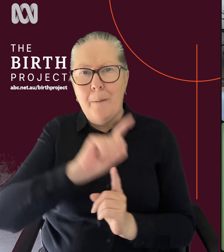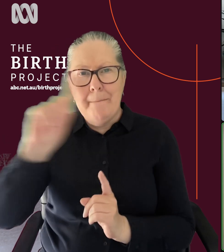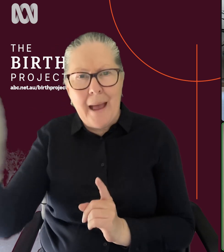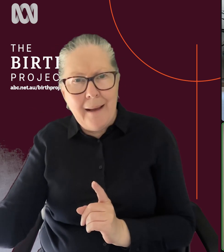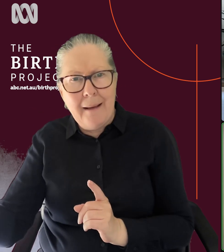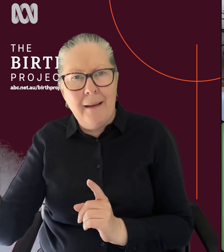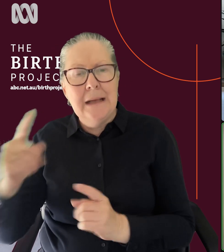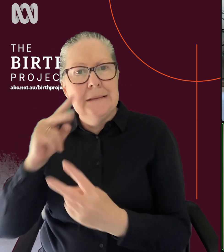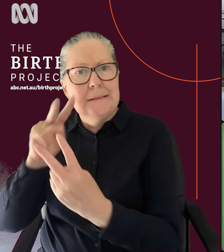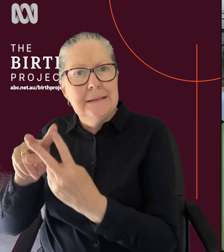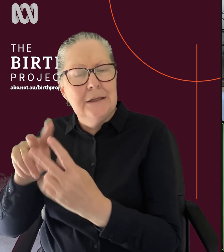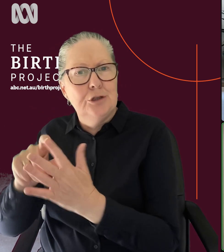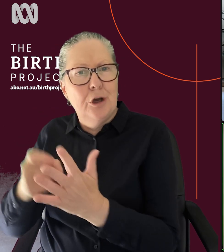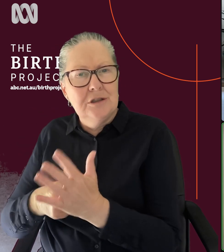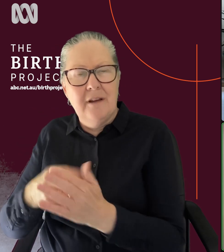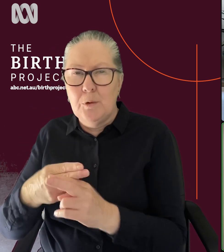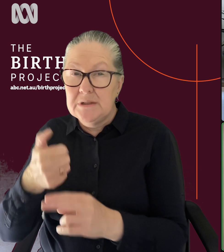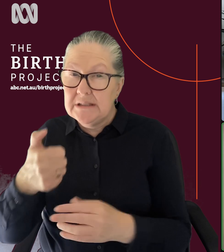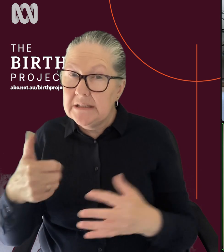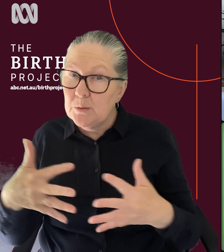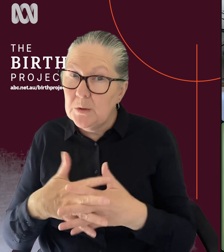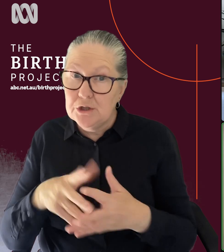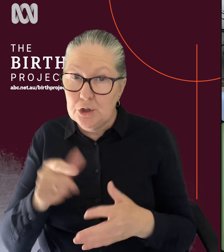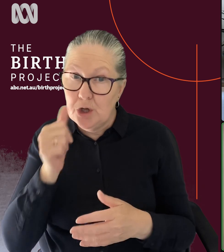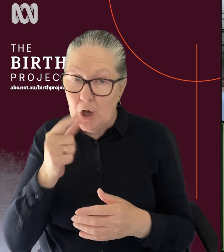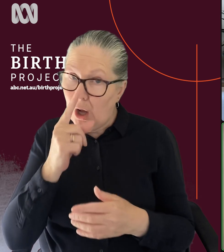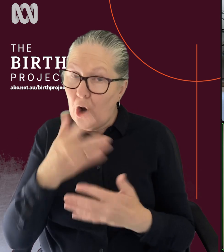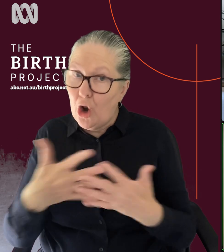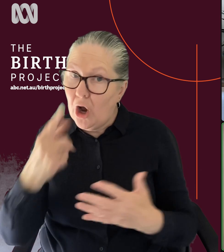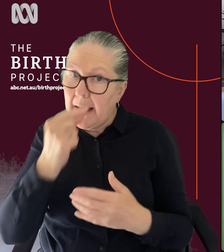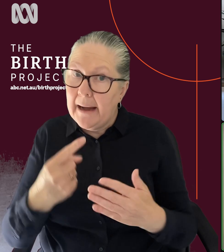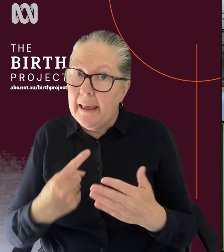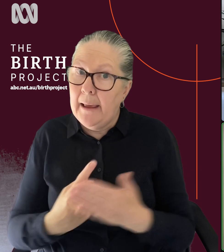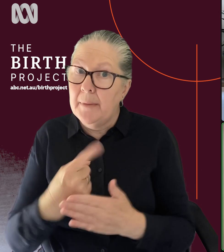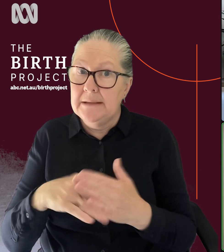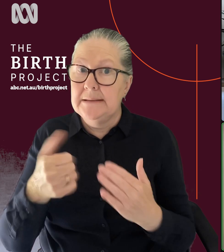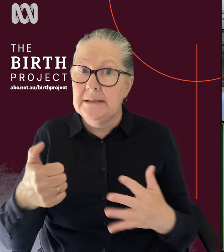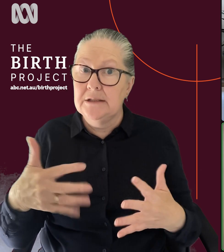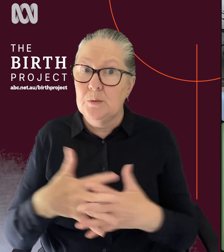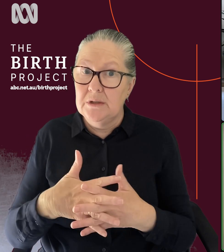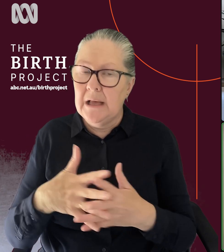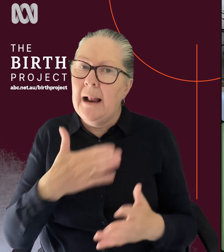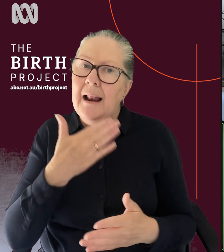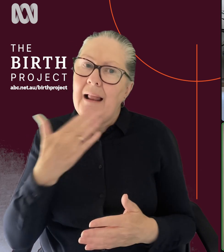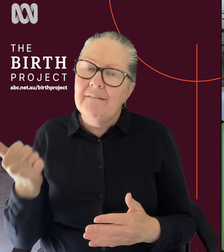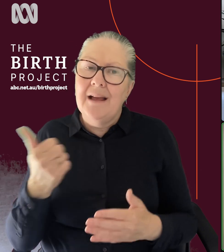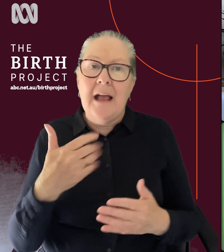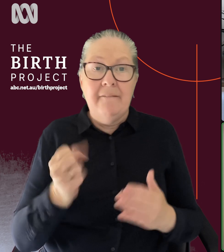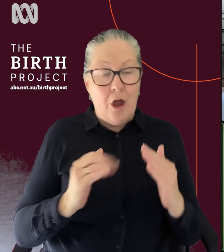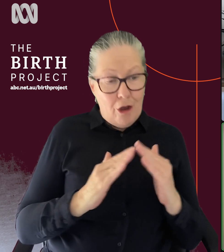until six weeks. And, um, we both know a lot happens in those six weeks. It's an overwhelming time and it's pretty lovely to have your midwife show up on your doorstep